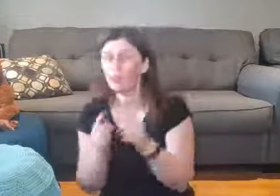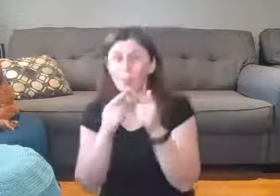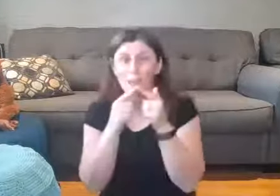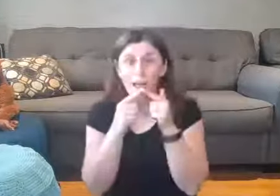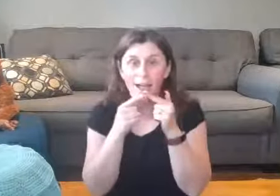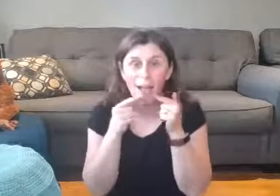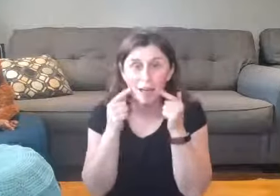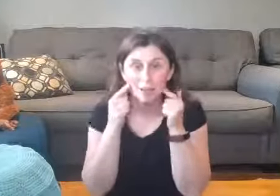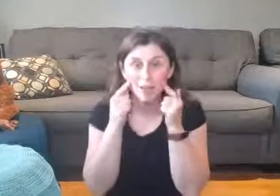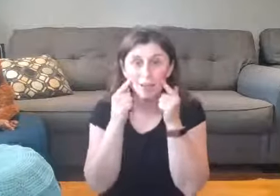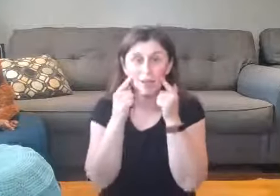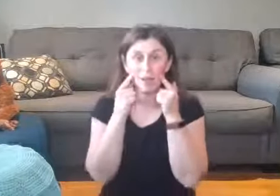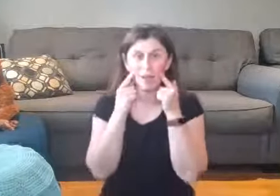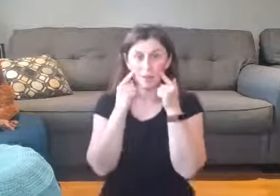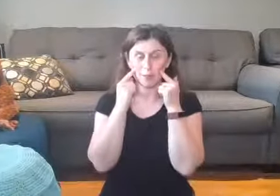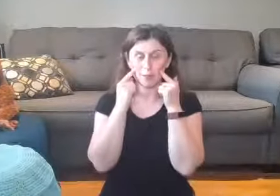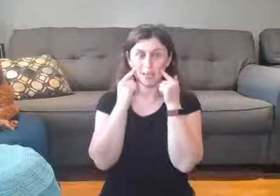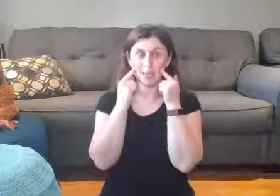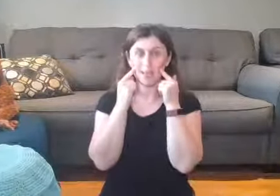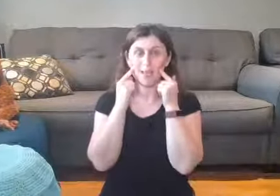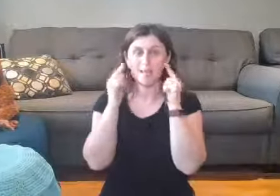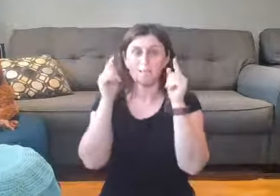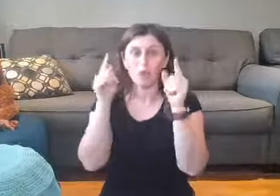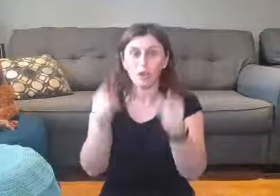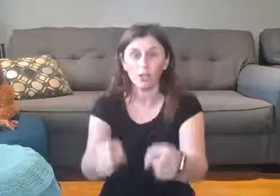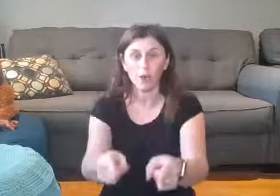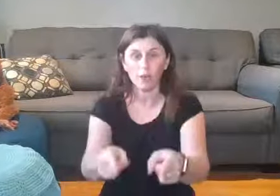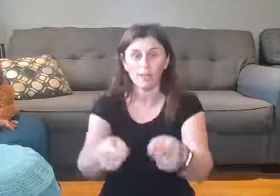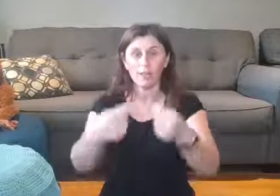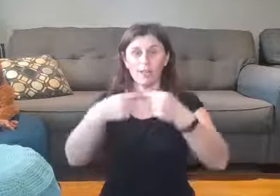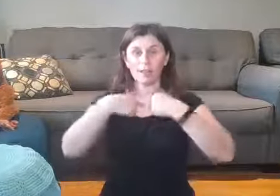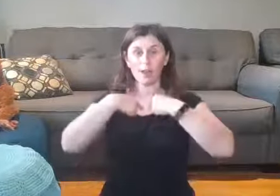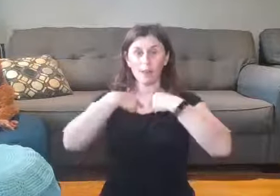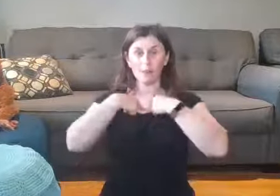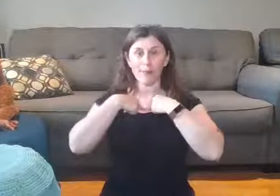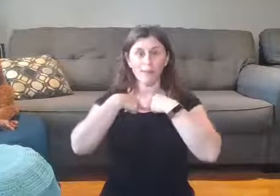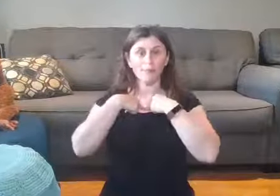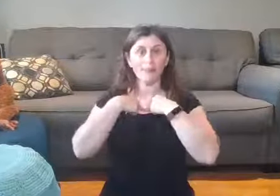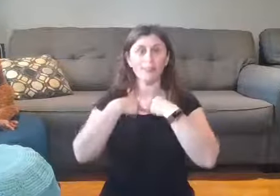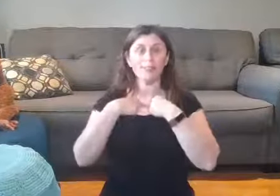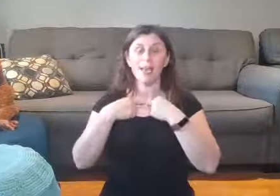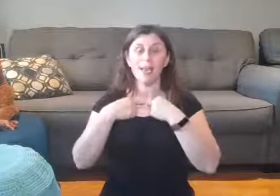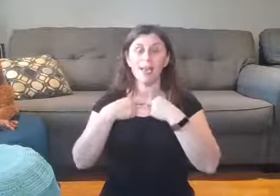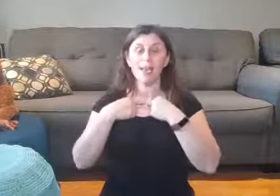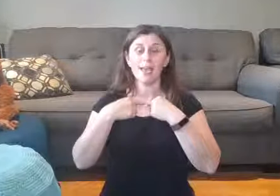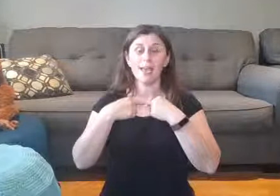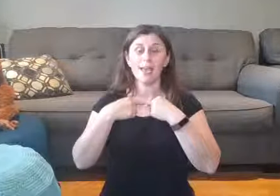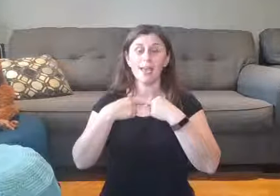the happier we'll be. For your friends are my friends. And